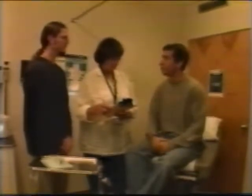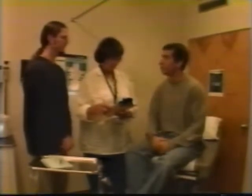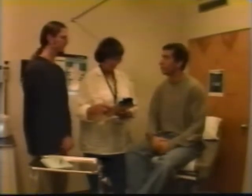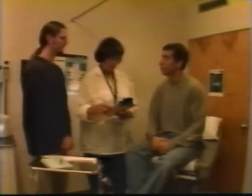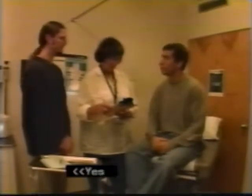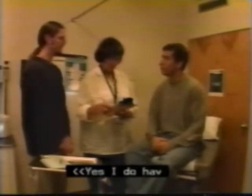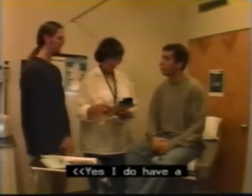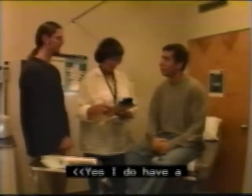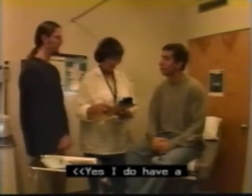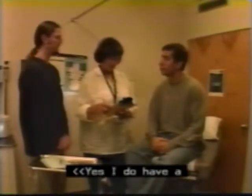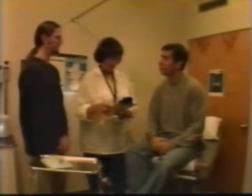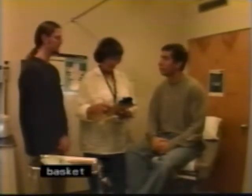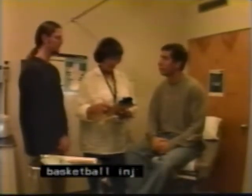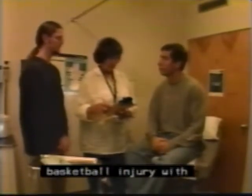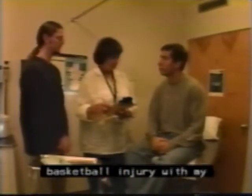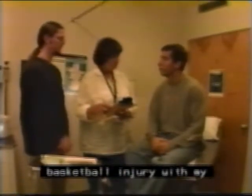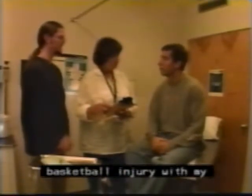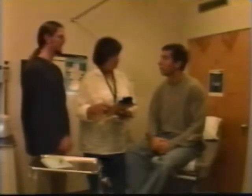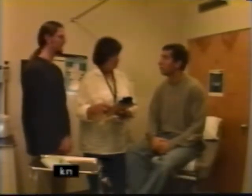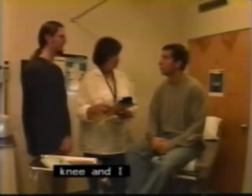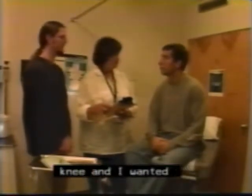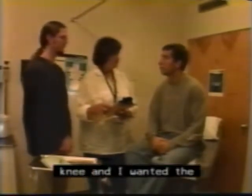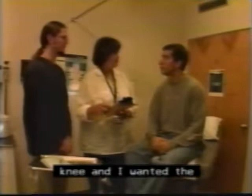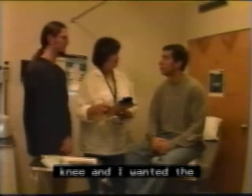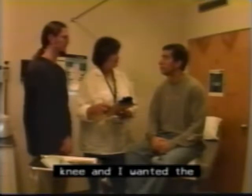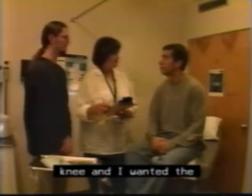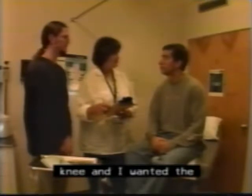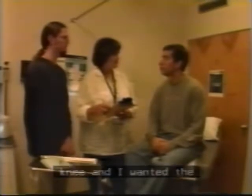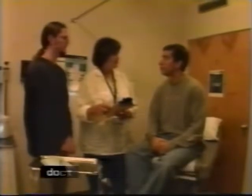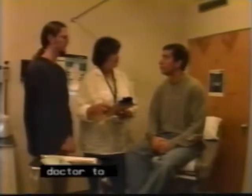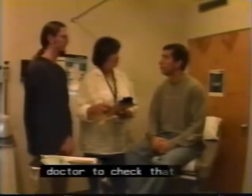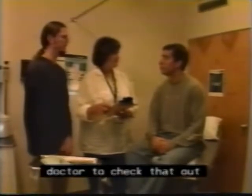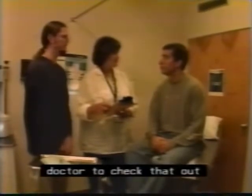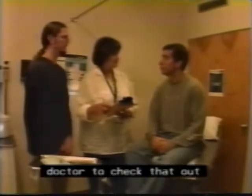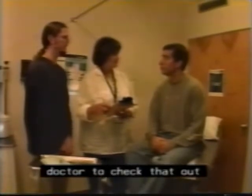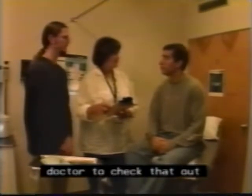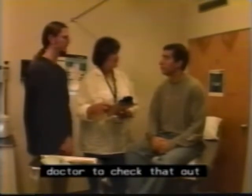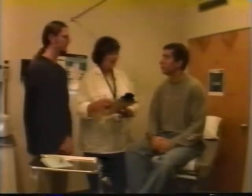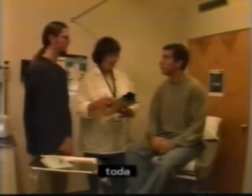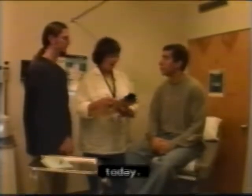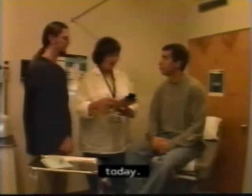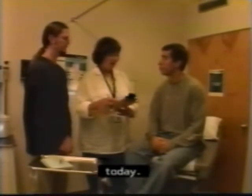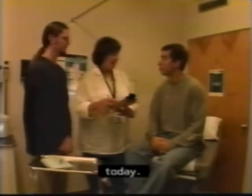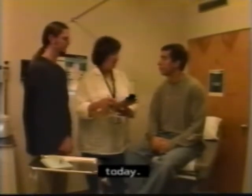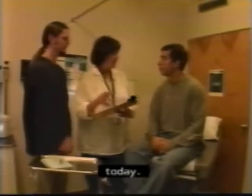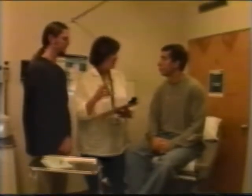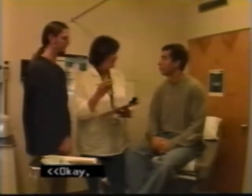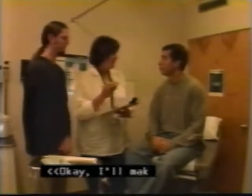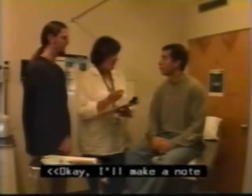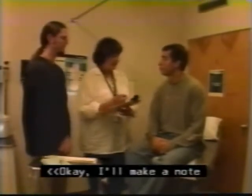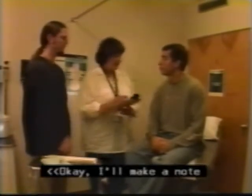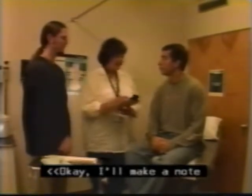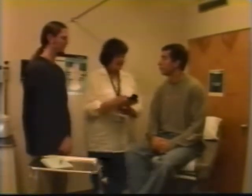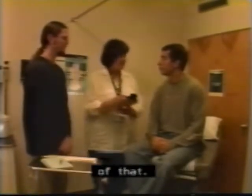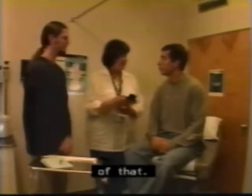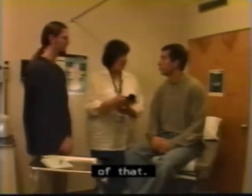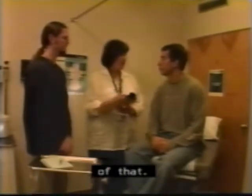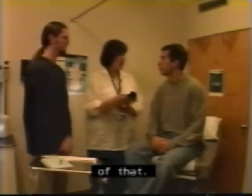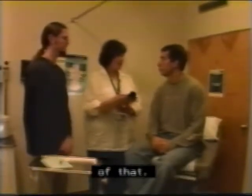Yeah, actually, I do have a basketball injury with my knee, and I wanted the doctor to check that out today. Okay, I'll make a note of that. How long has that been going on?